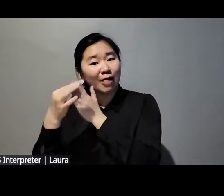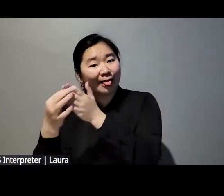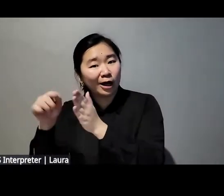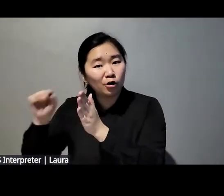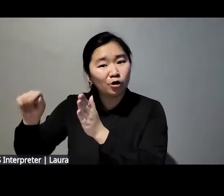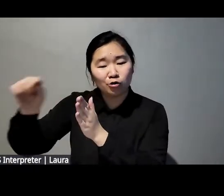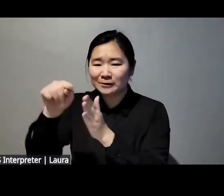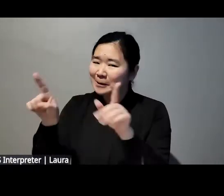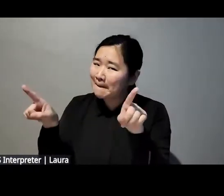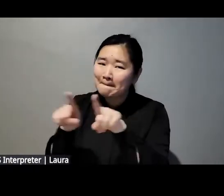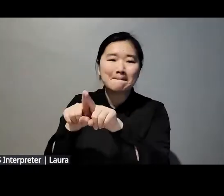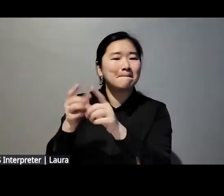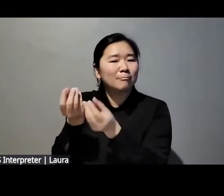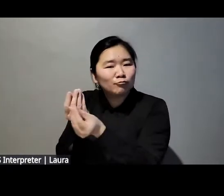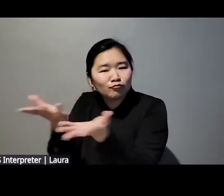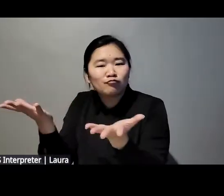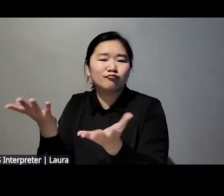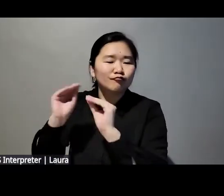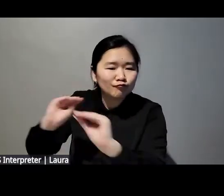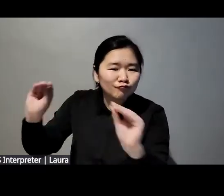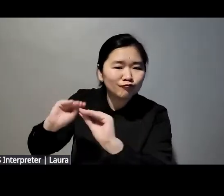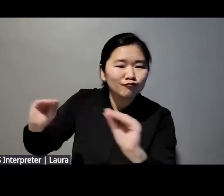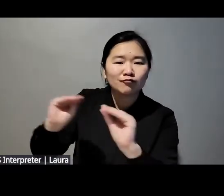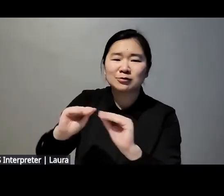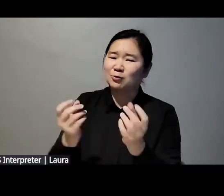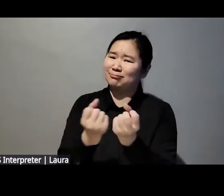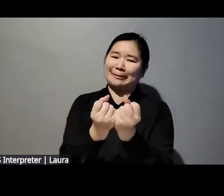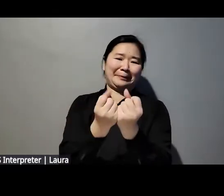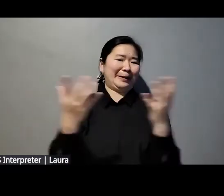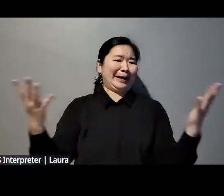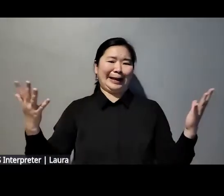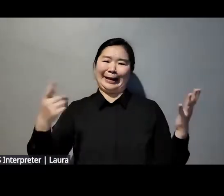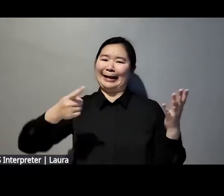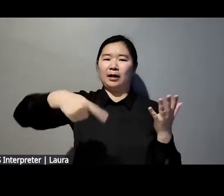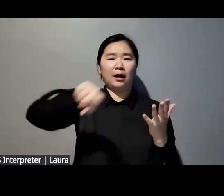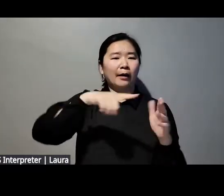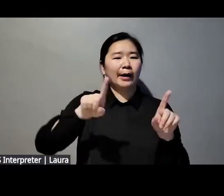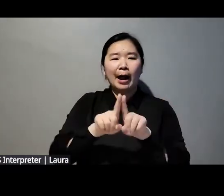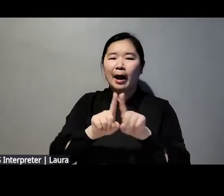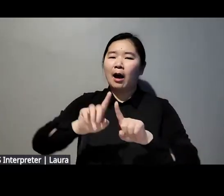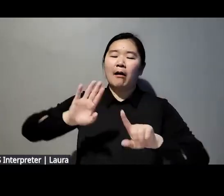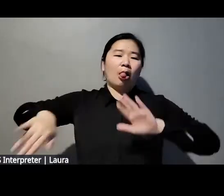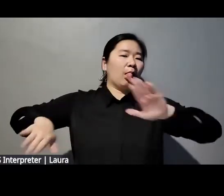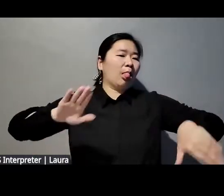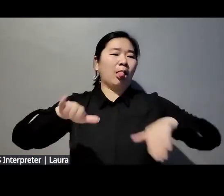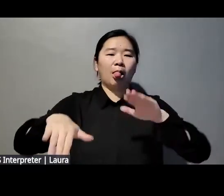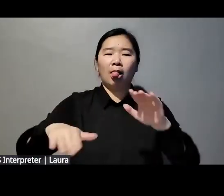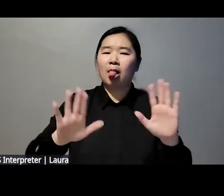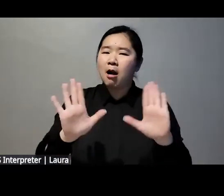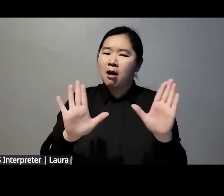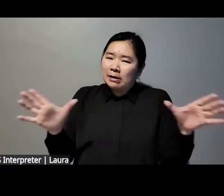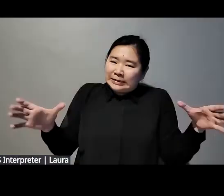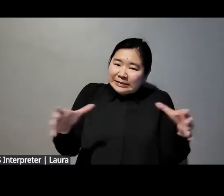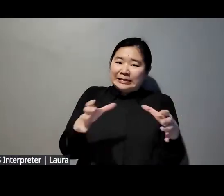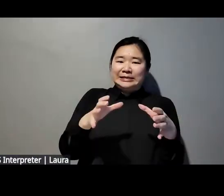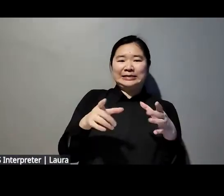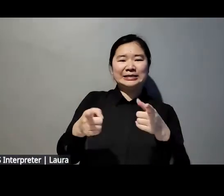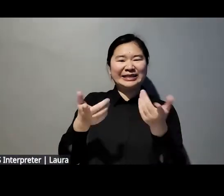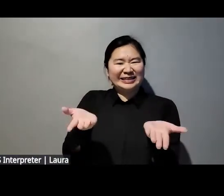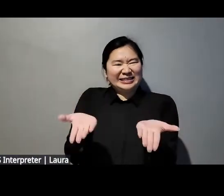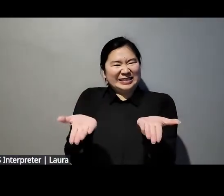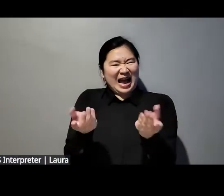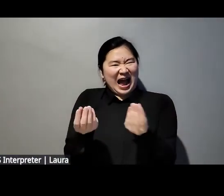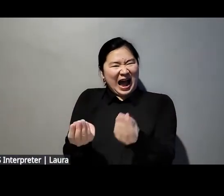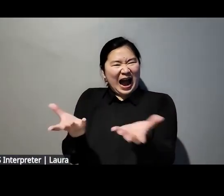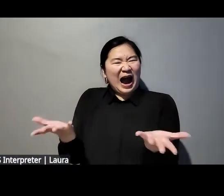the children with disability were playing a major role in raising their self-esteem through training